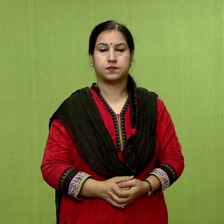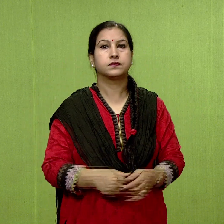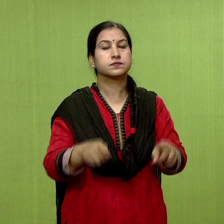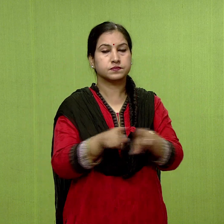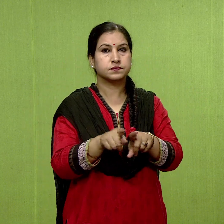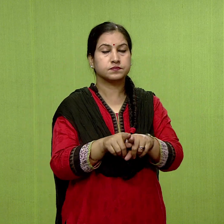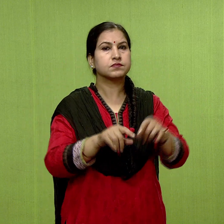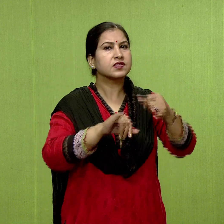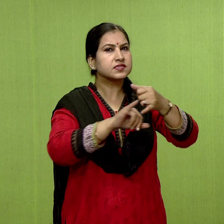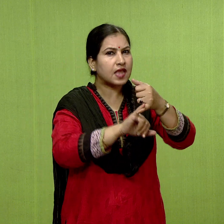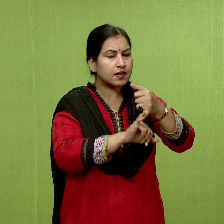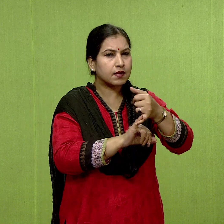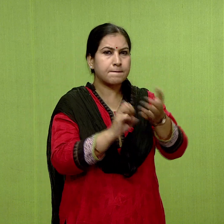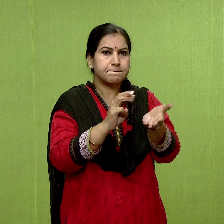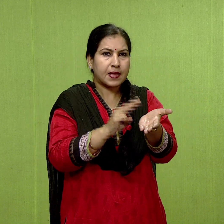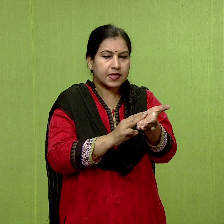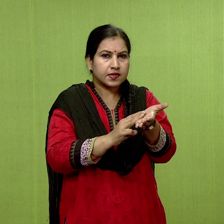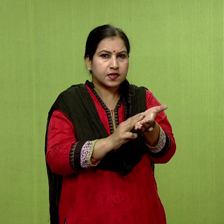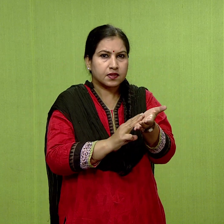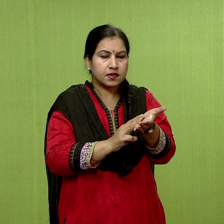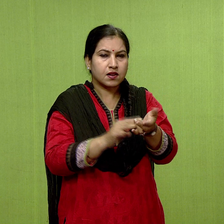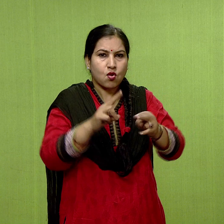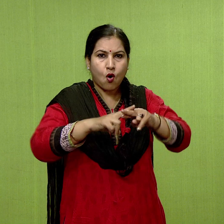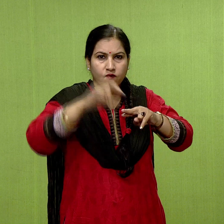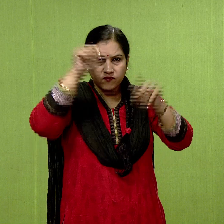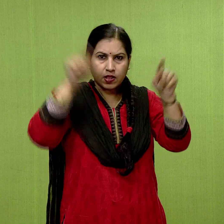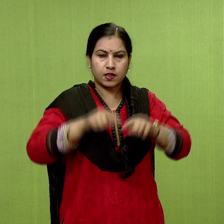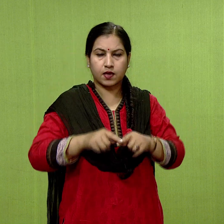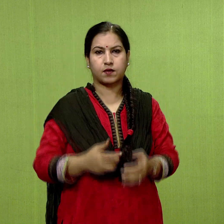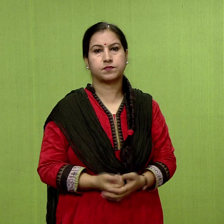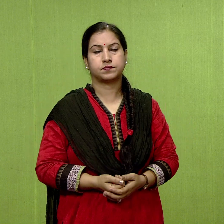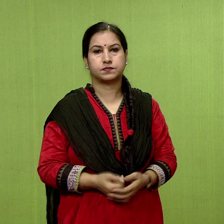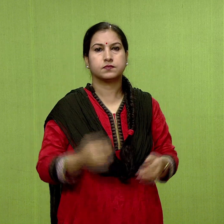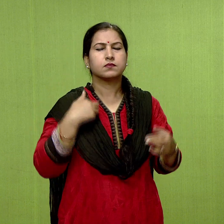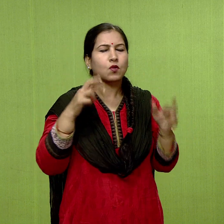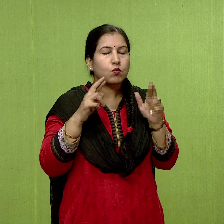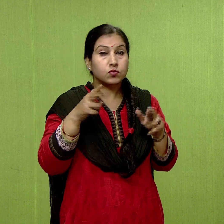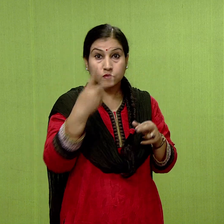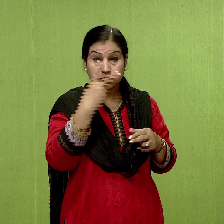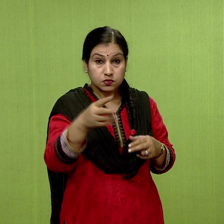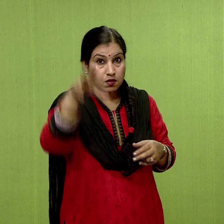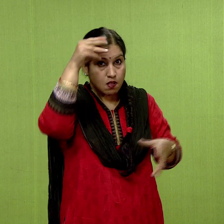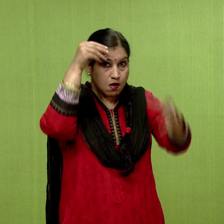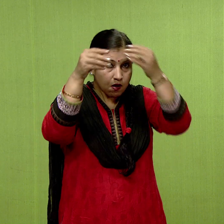and Standard Meridian of India. I hope you understood it well.